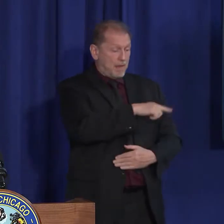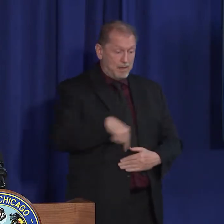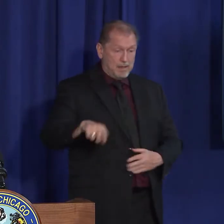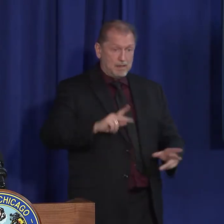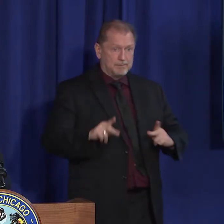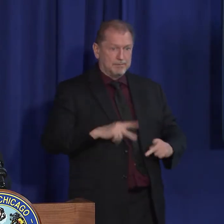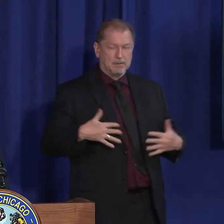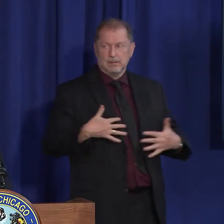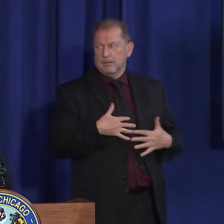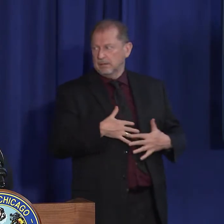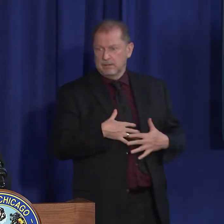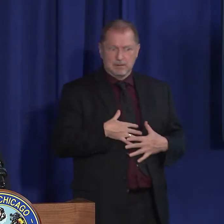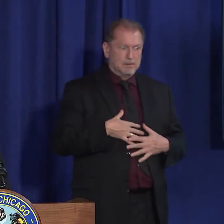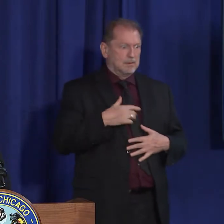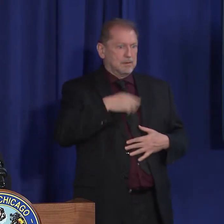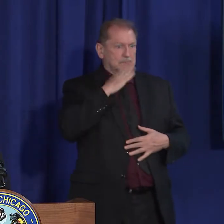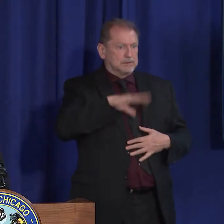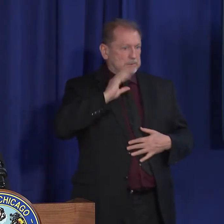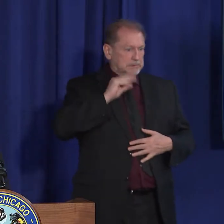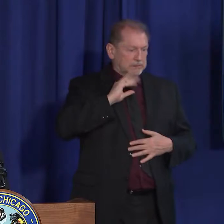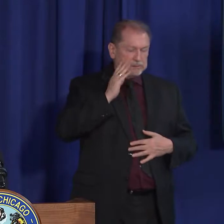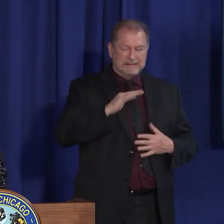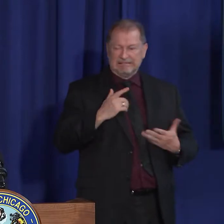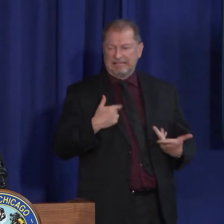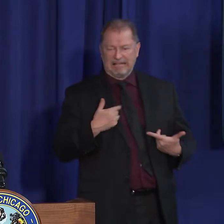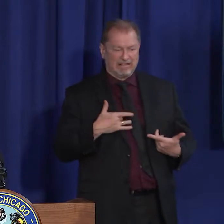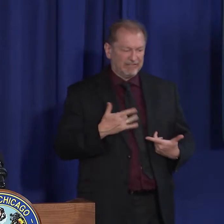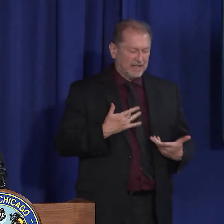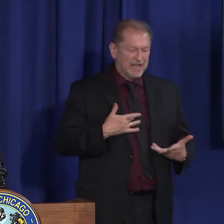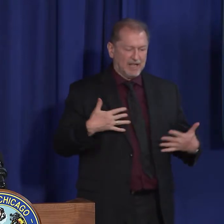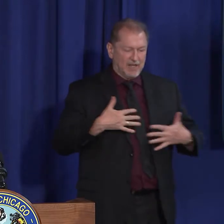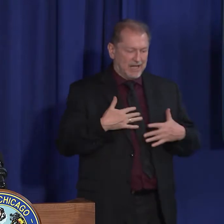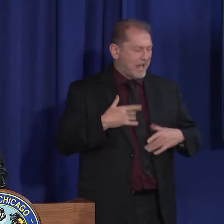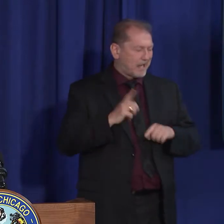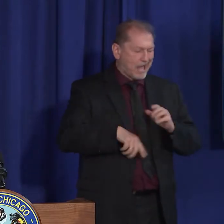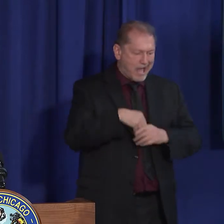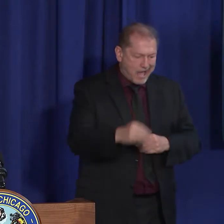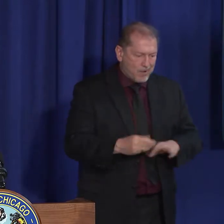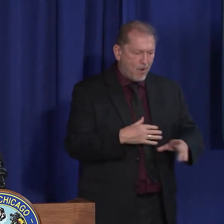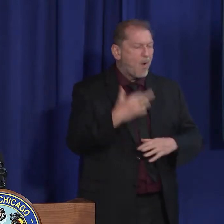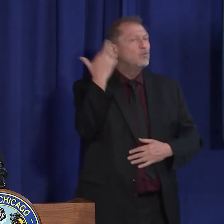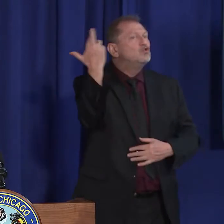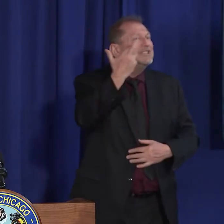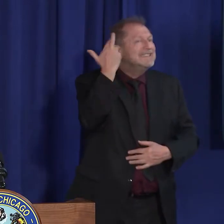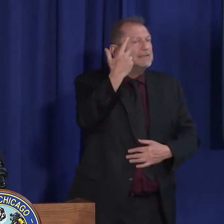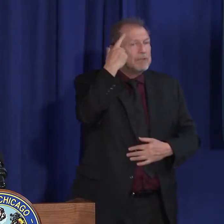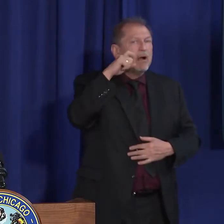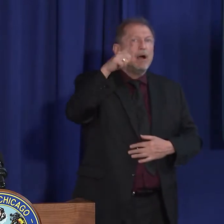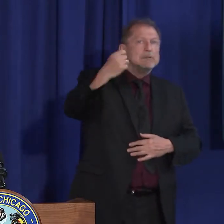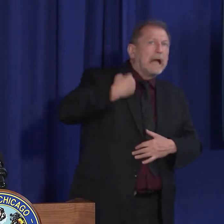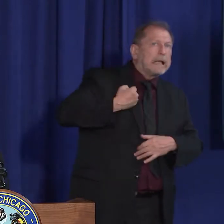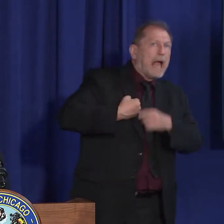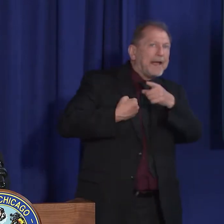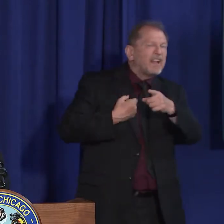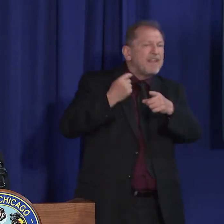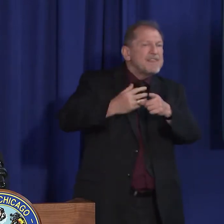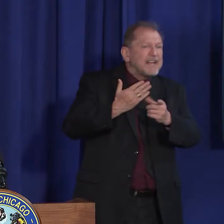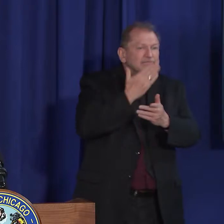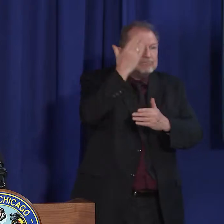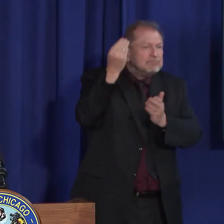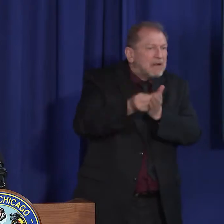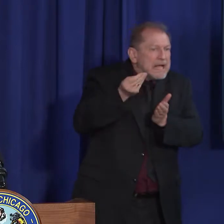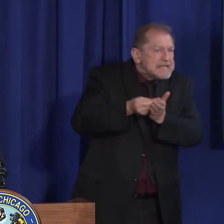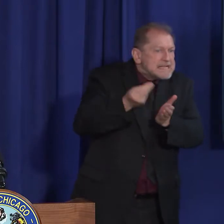neighborhoods who feel like their lives are being taken away from them because of the gangs. We have to go after them